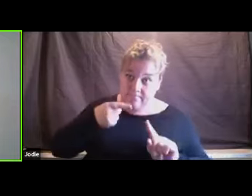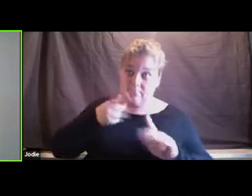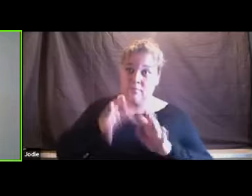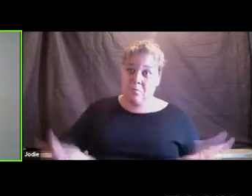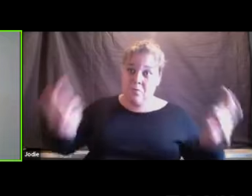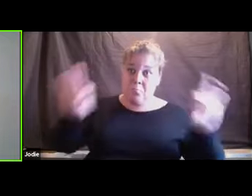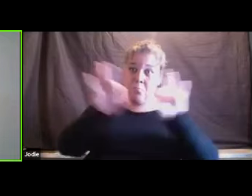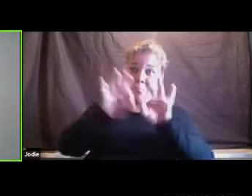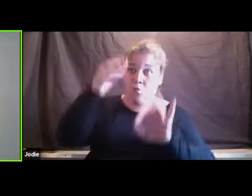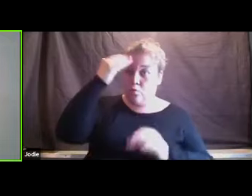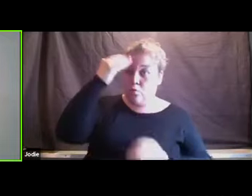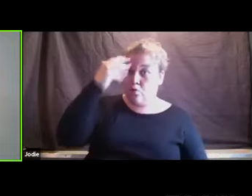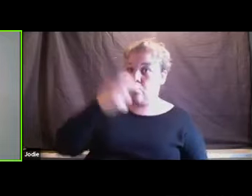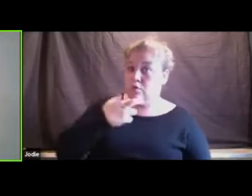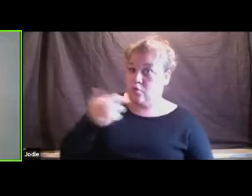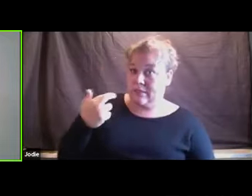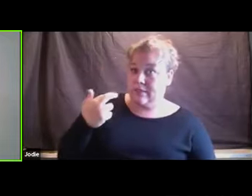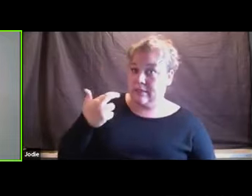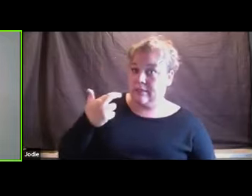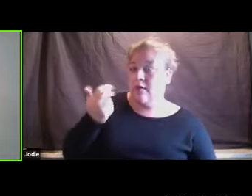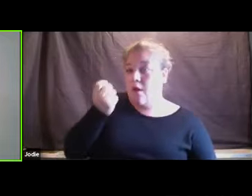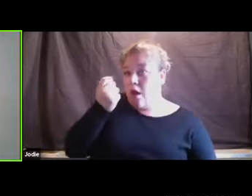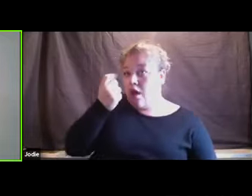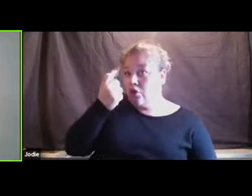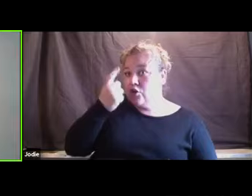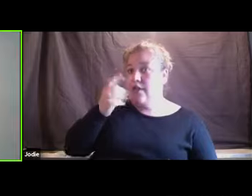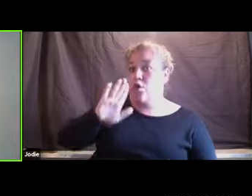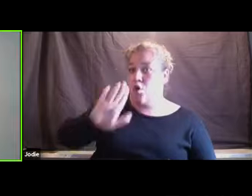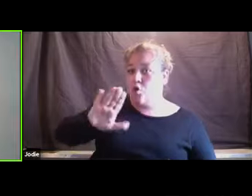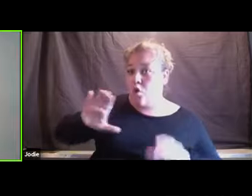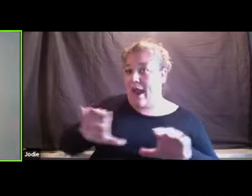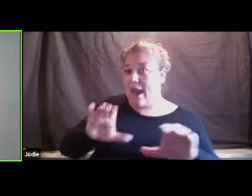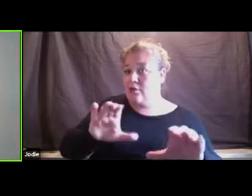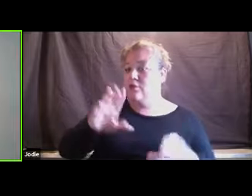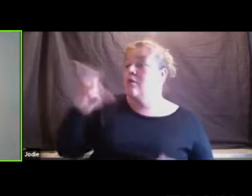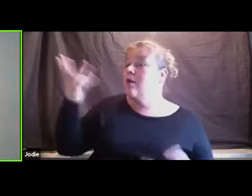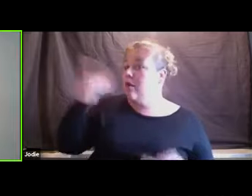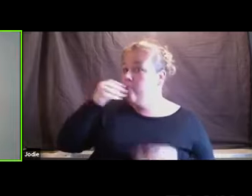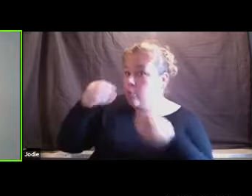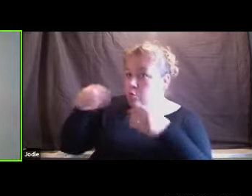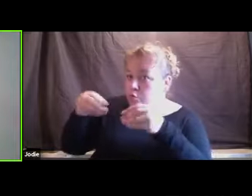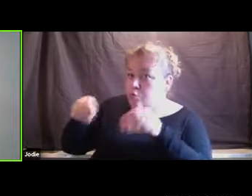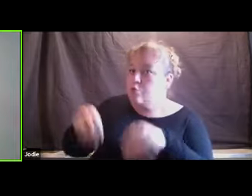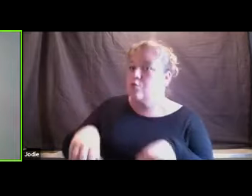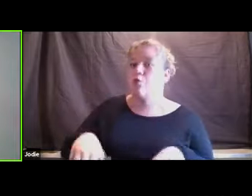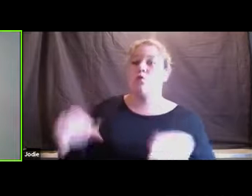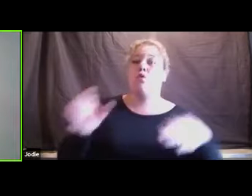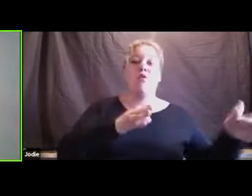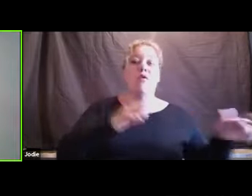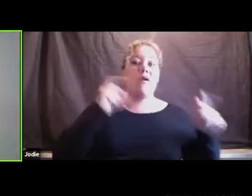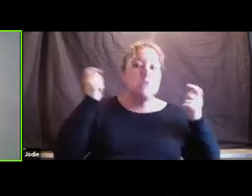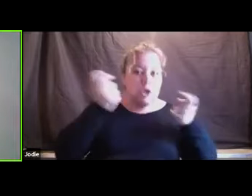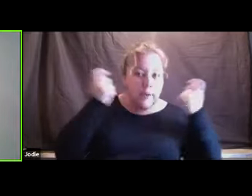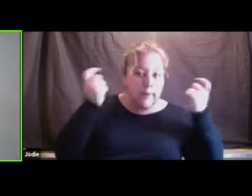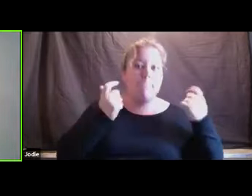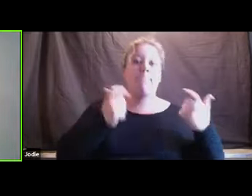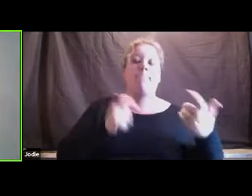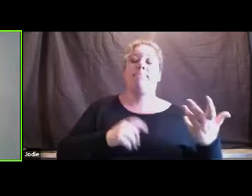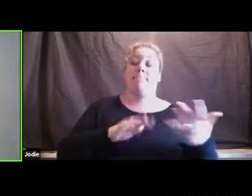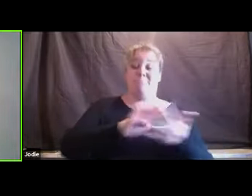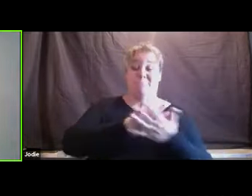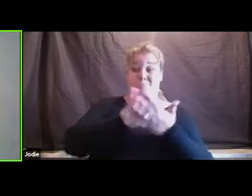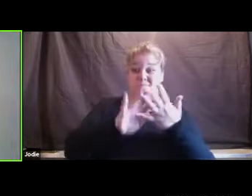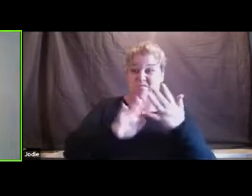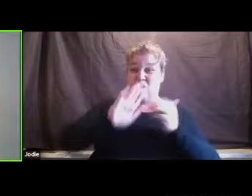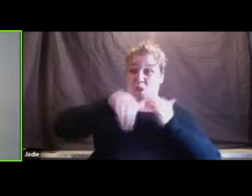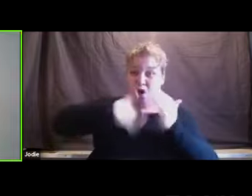and every action you take, if you go to the grocery store, if you go to a fitness facility, every action you